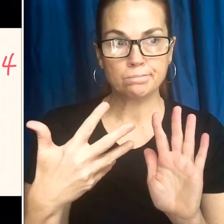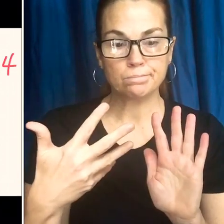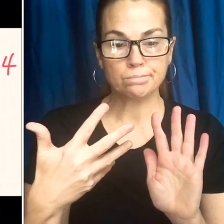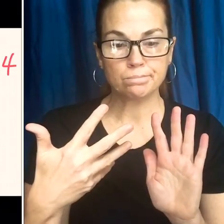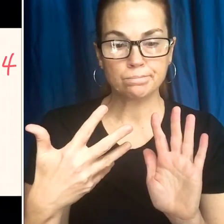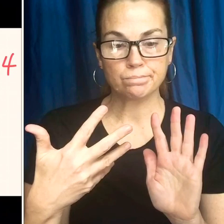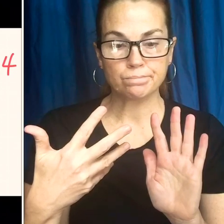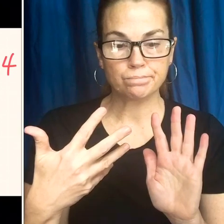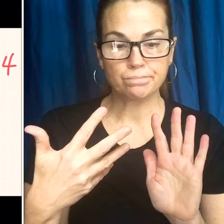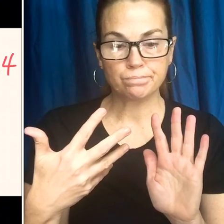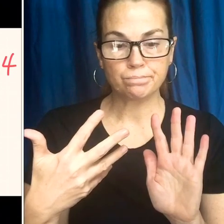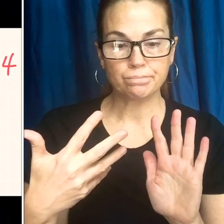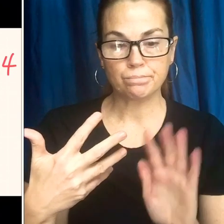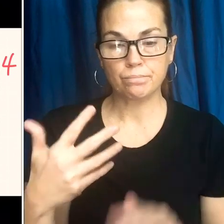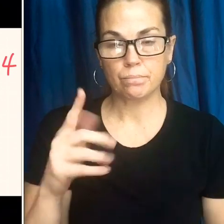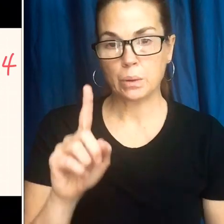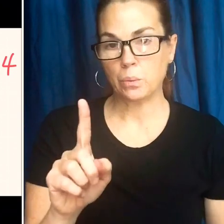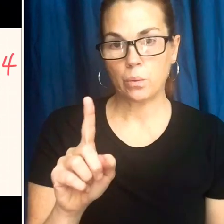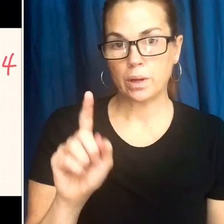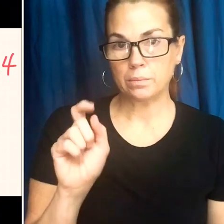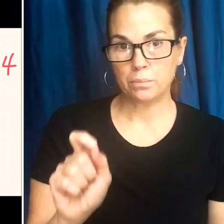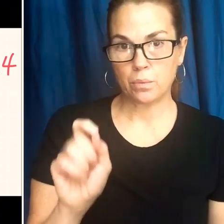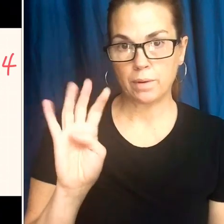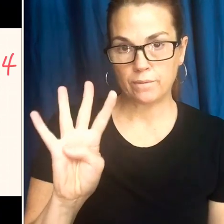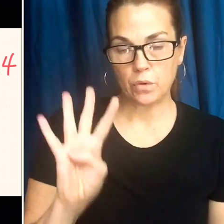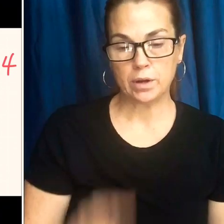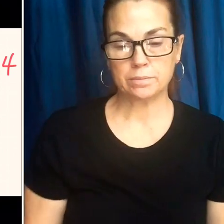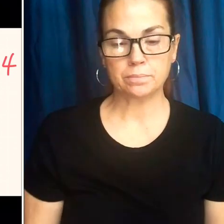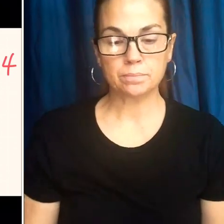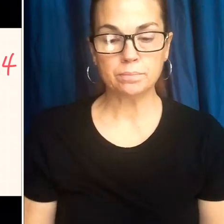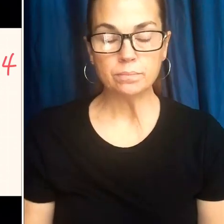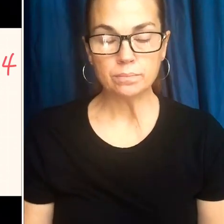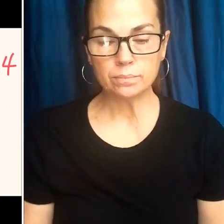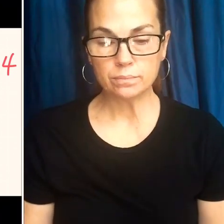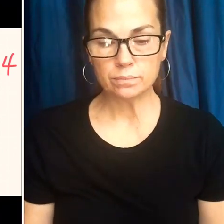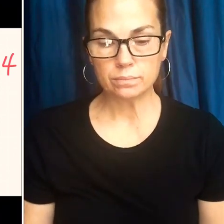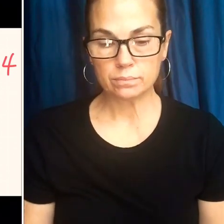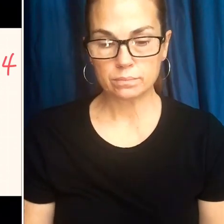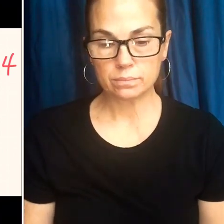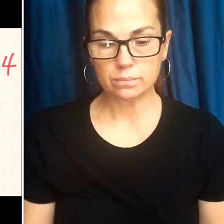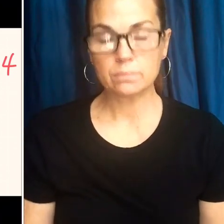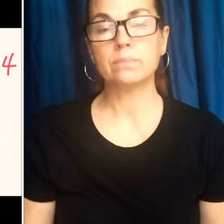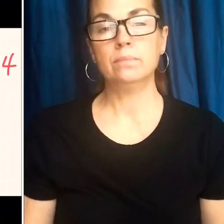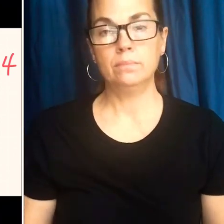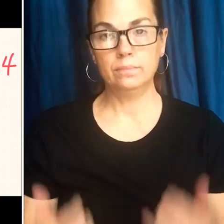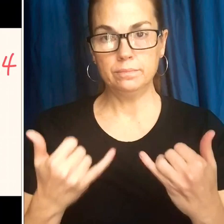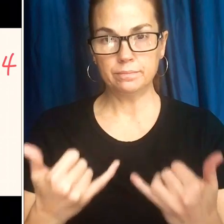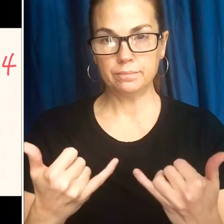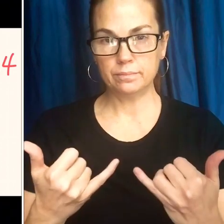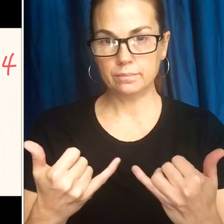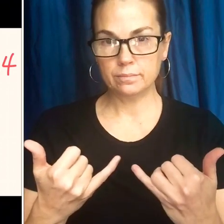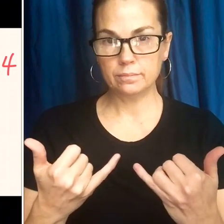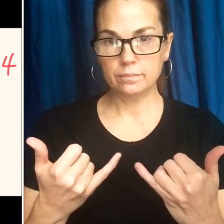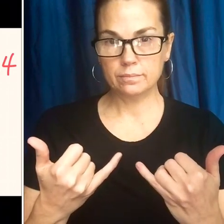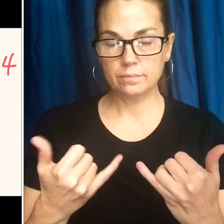Now, I could choose to put these all in the same form, or I could look to see if there's some things that I could